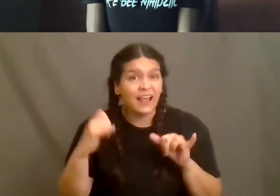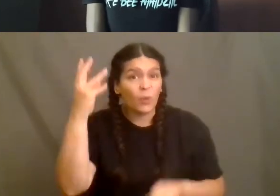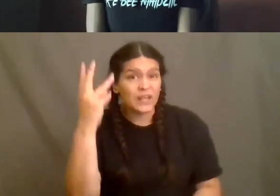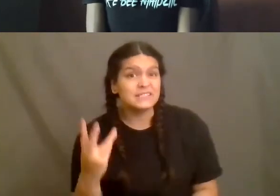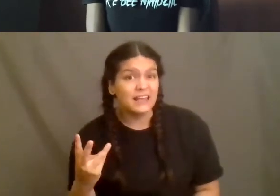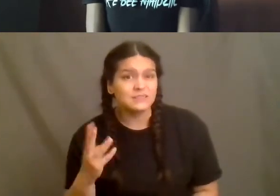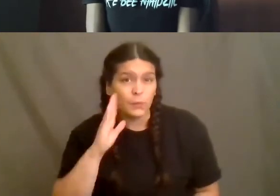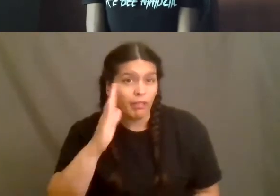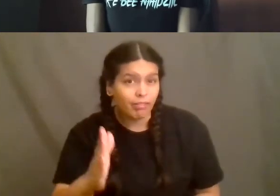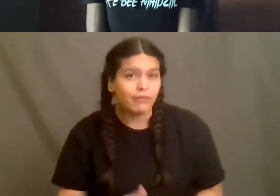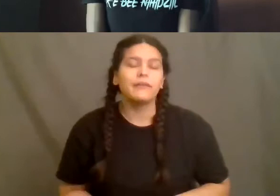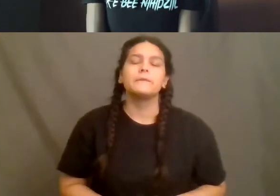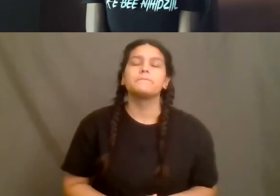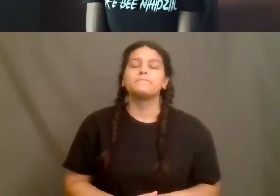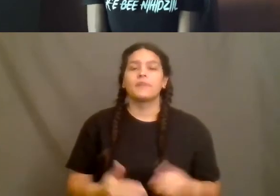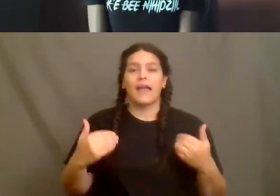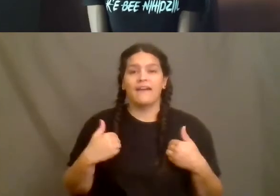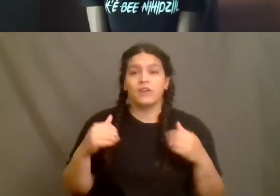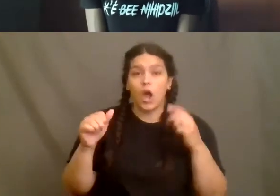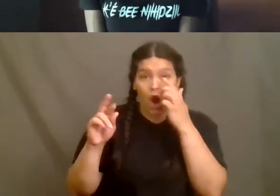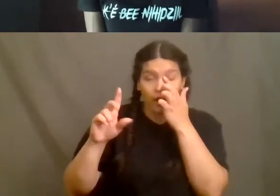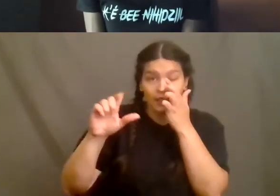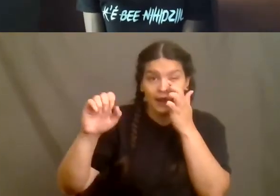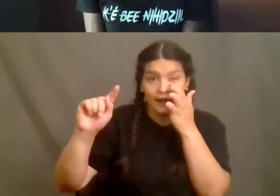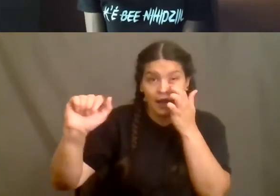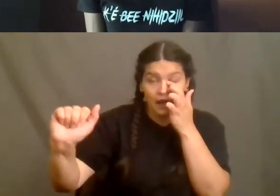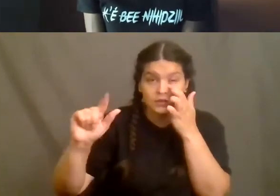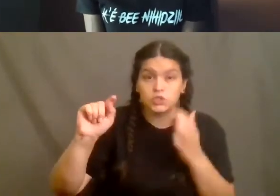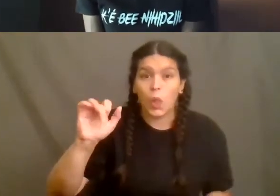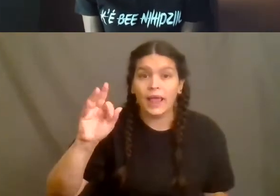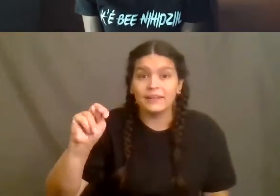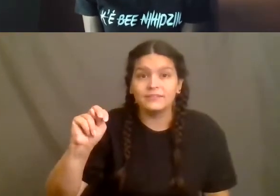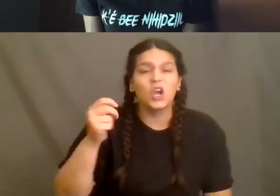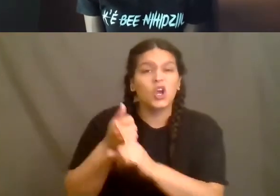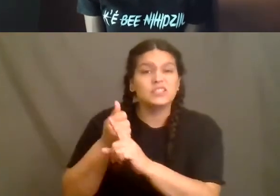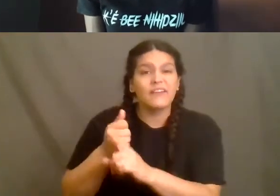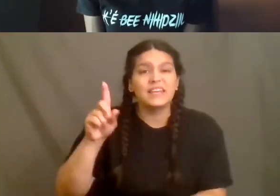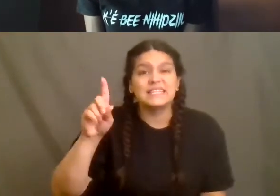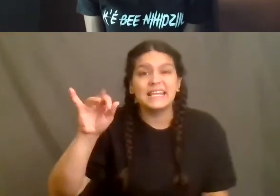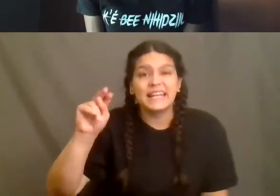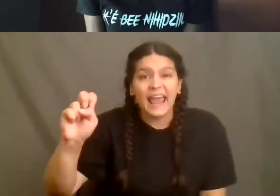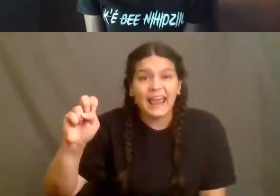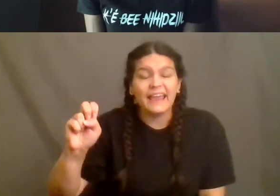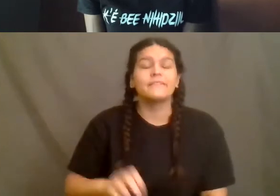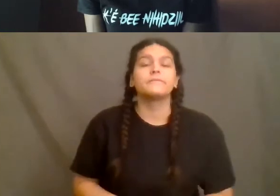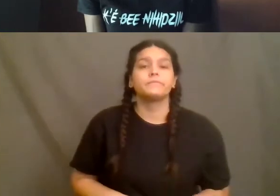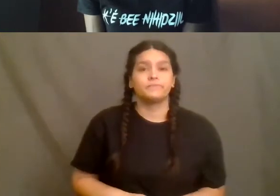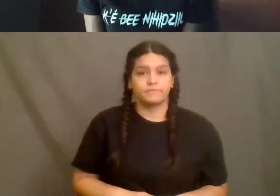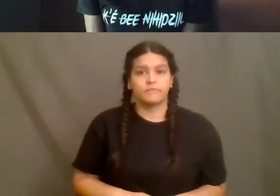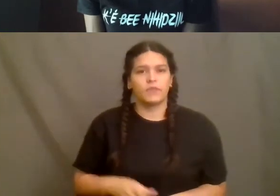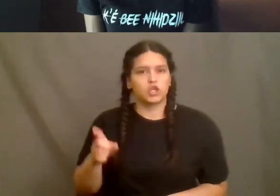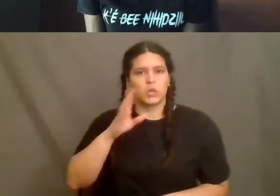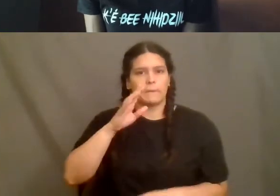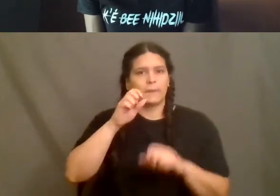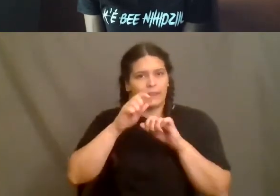got Aleta Tolan, who is Dene, all the way from Lukachukai. She will be blessing